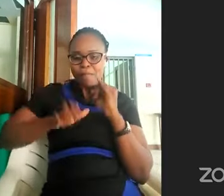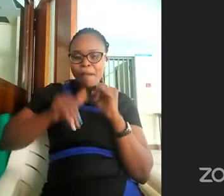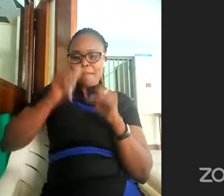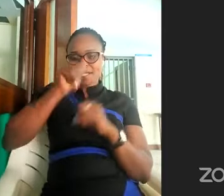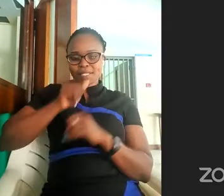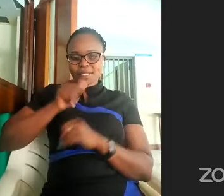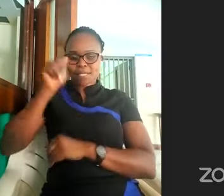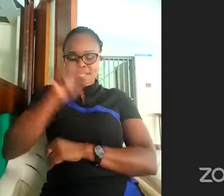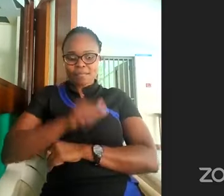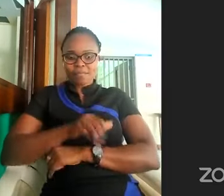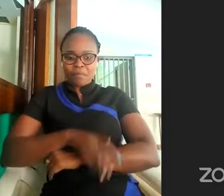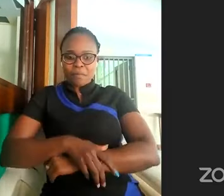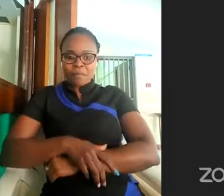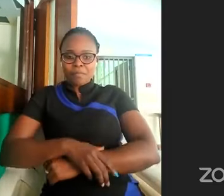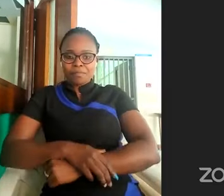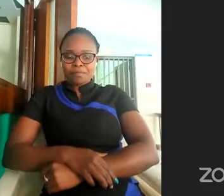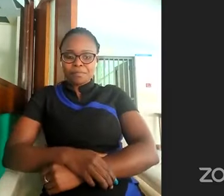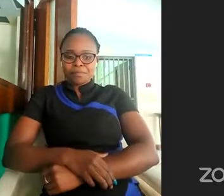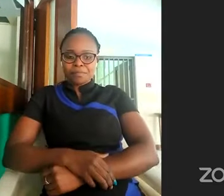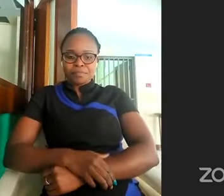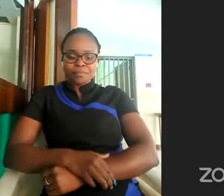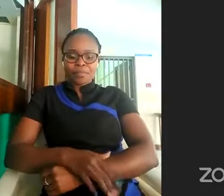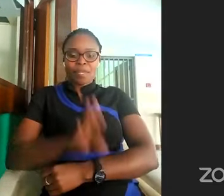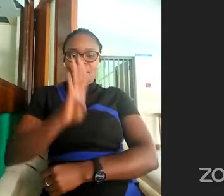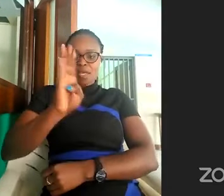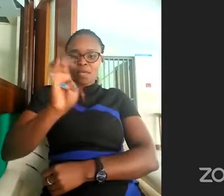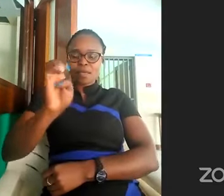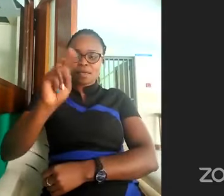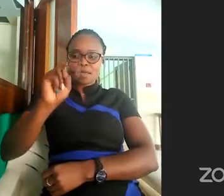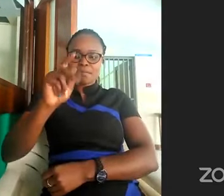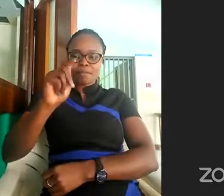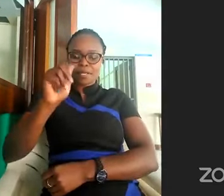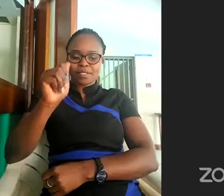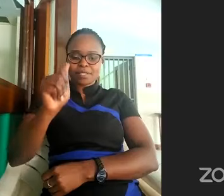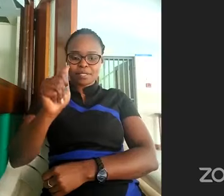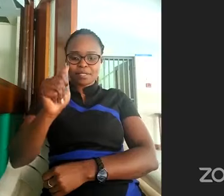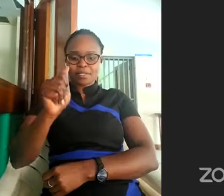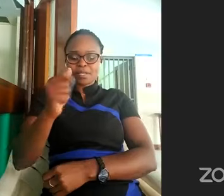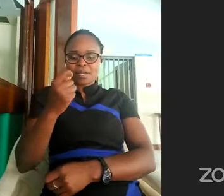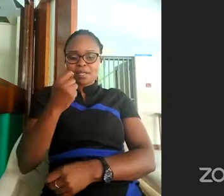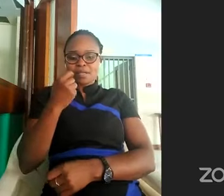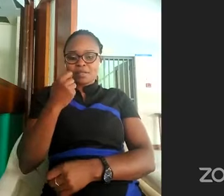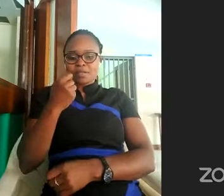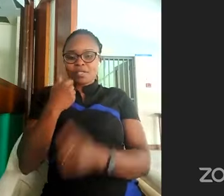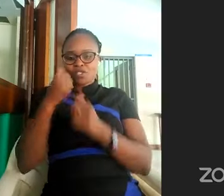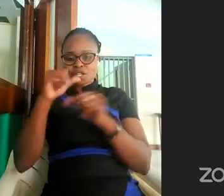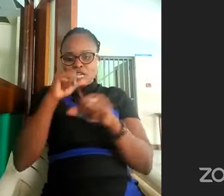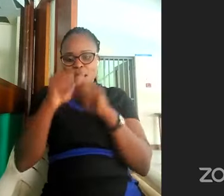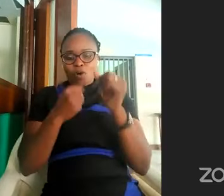And Madam Belta will talk about access to medicine when seeking health care. Karibu sana,